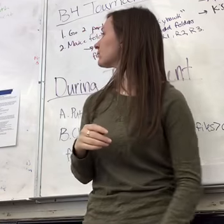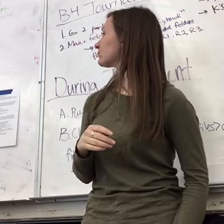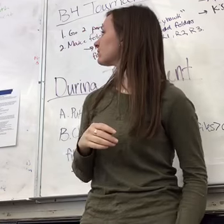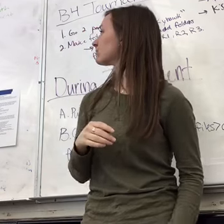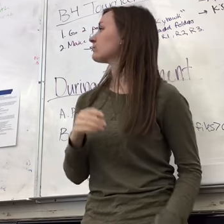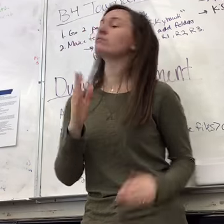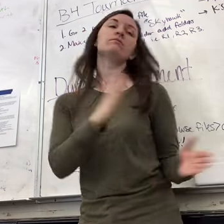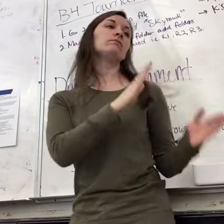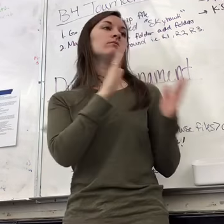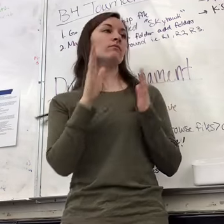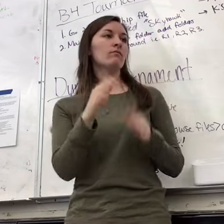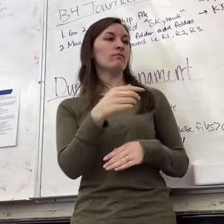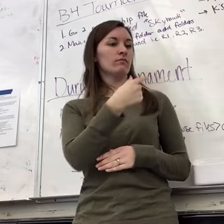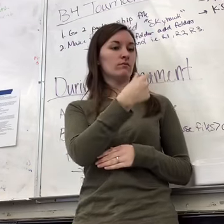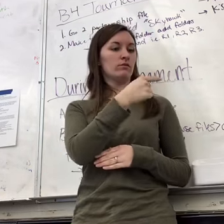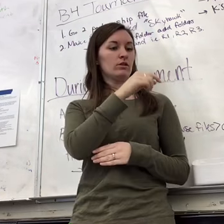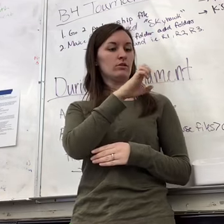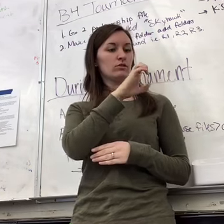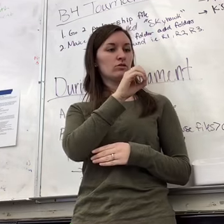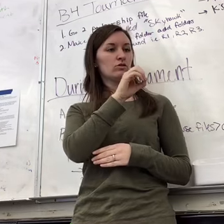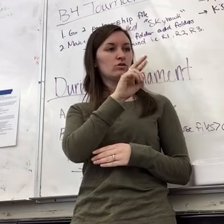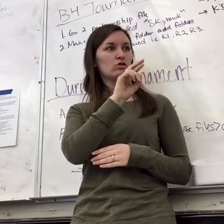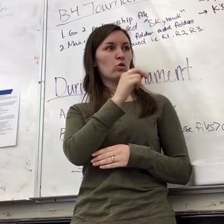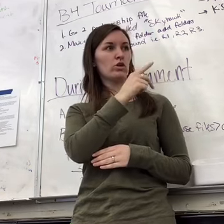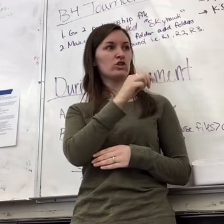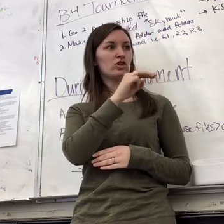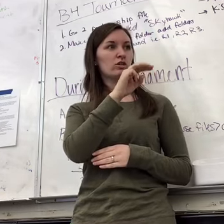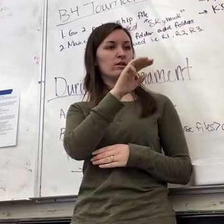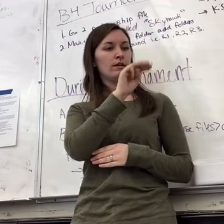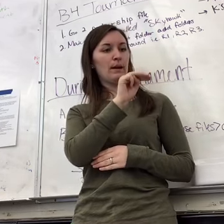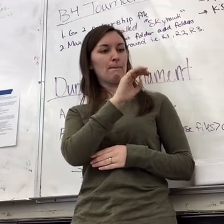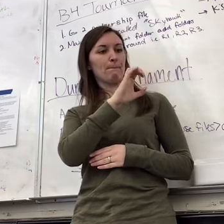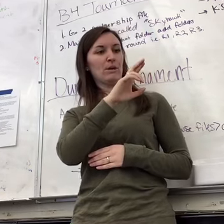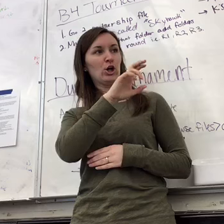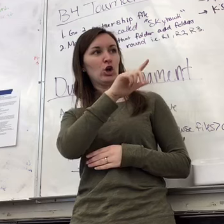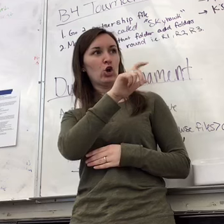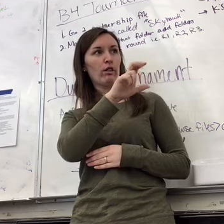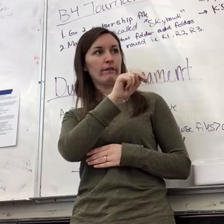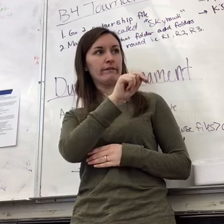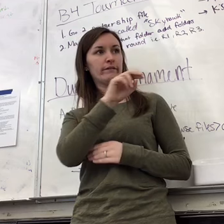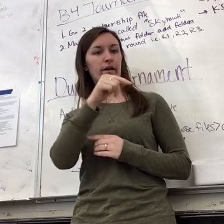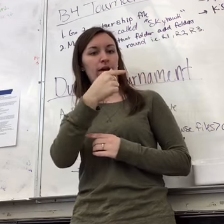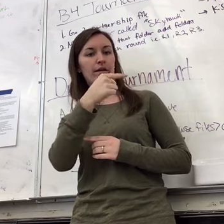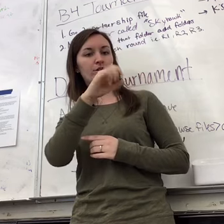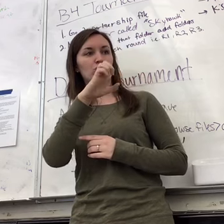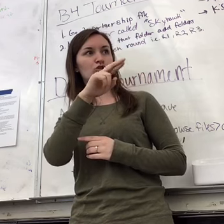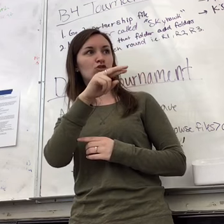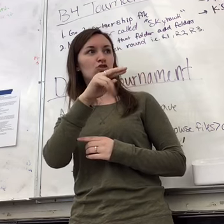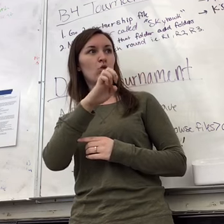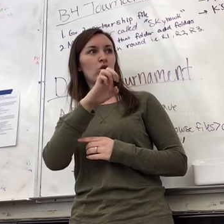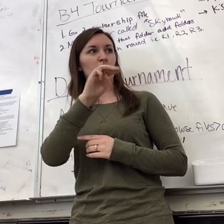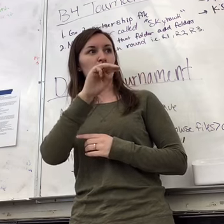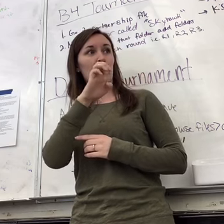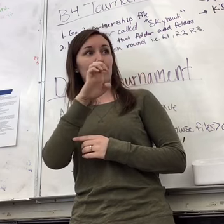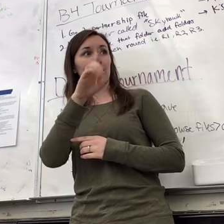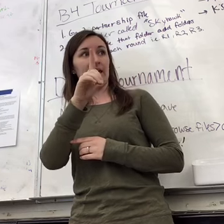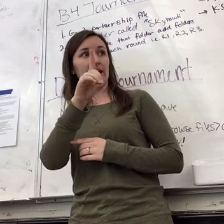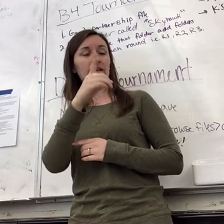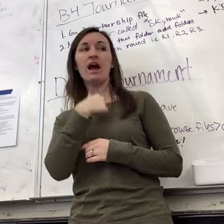George McClellan and George Meade. These would just be identifiers. I'm not going to ask you specifically on these people. Both of these are going to be Union